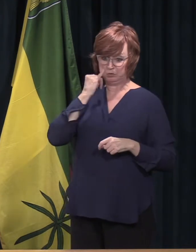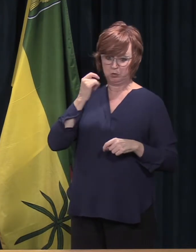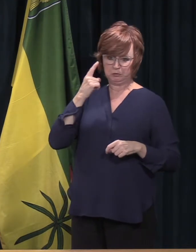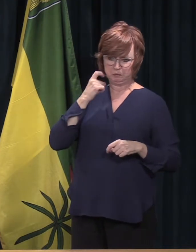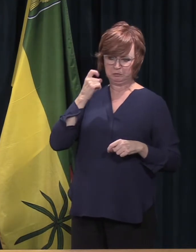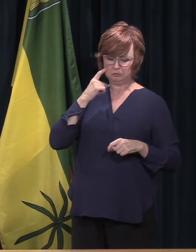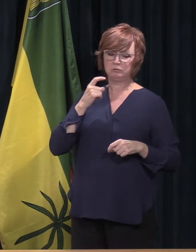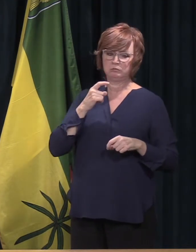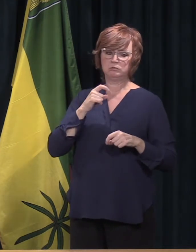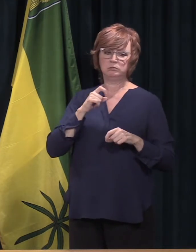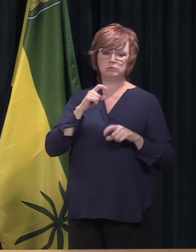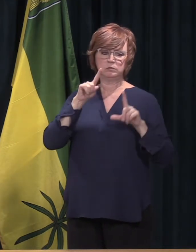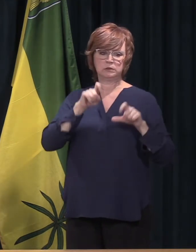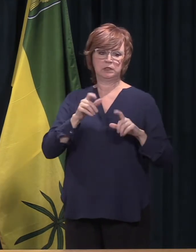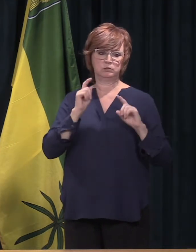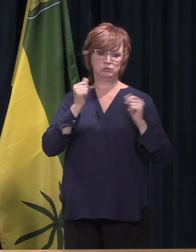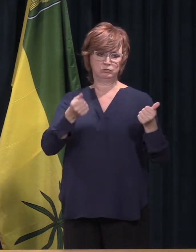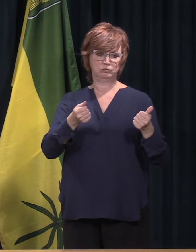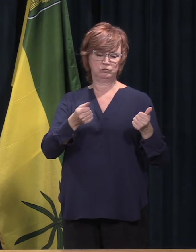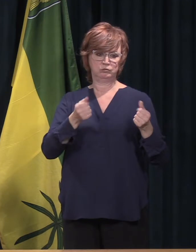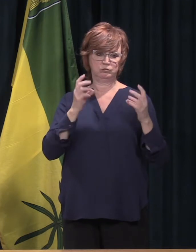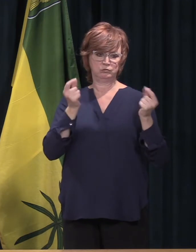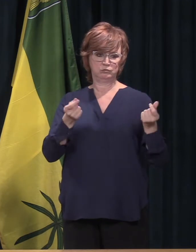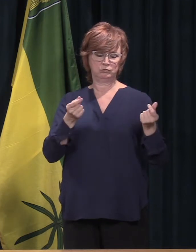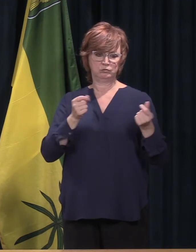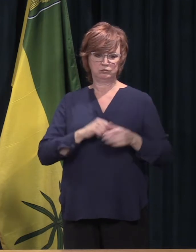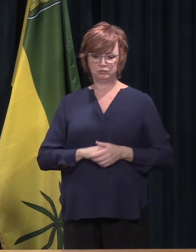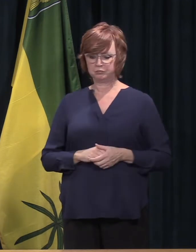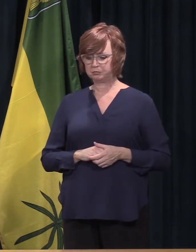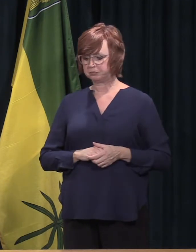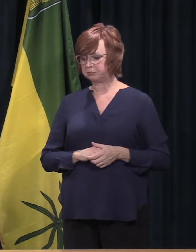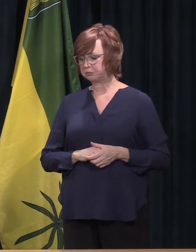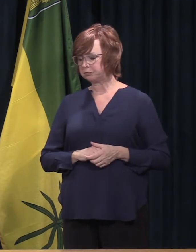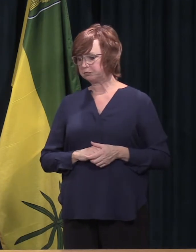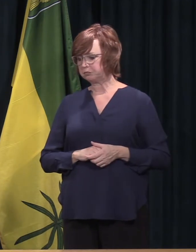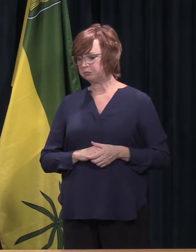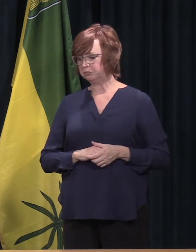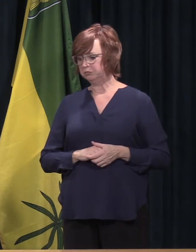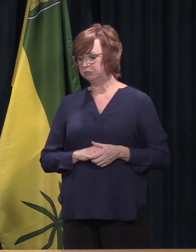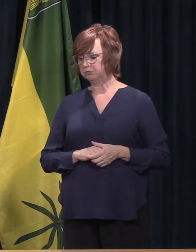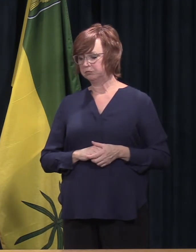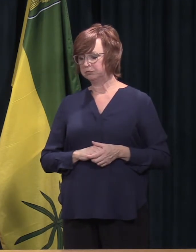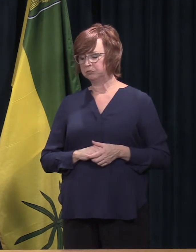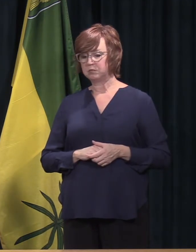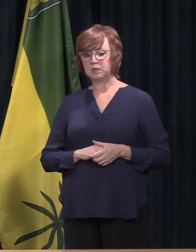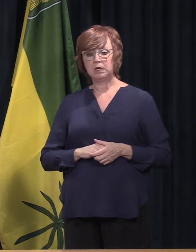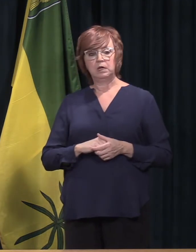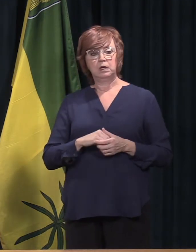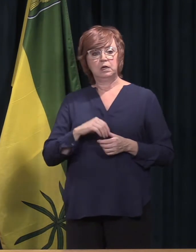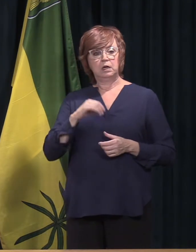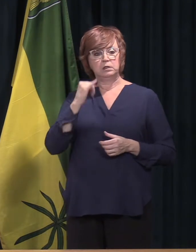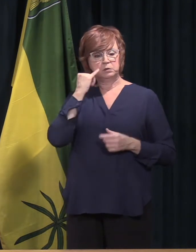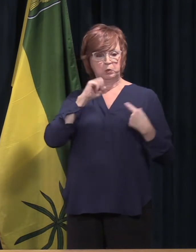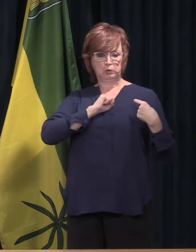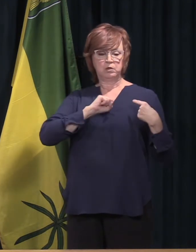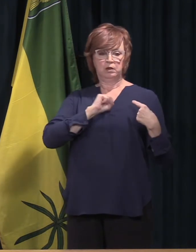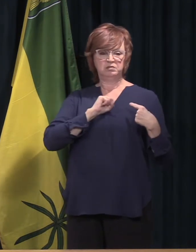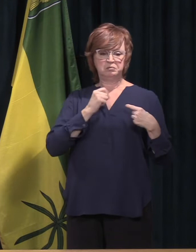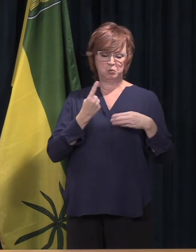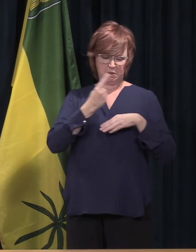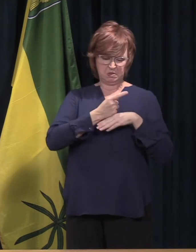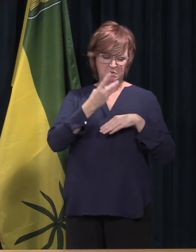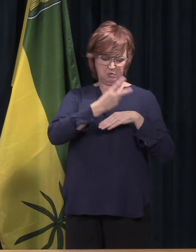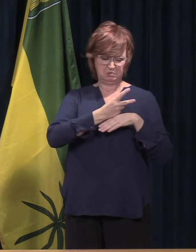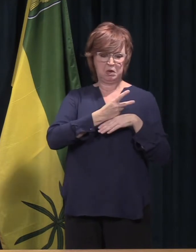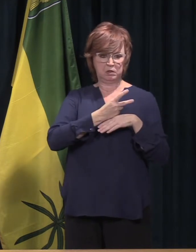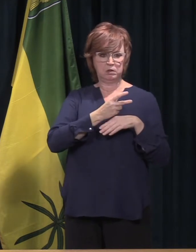else. If you just have a cough and it's going to settle in a day or 2, it is important for you to get tested. And if it's negative, you are safe to go to